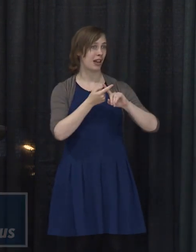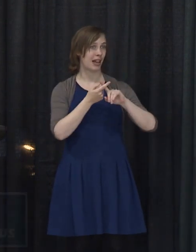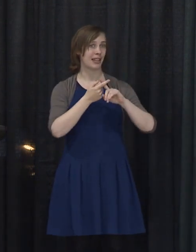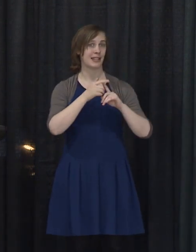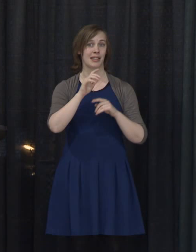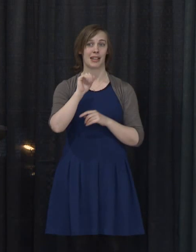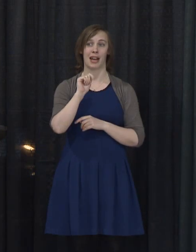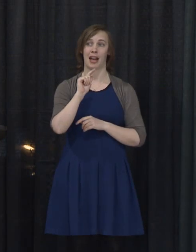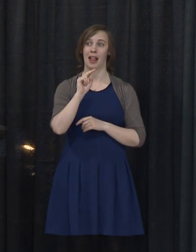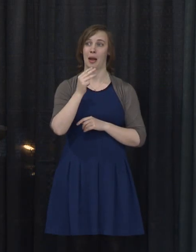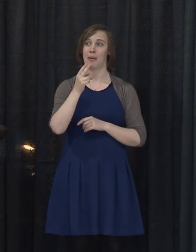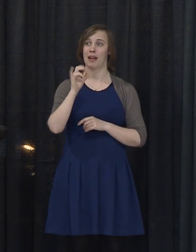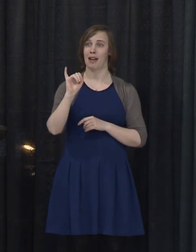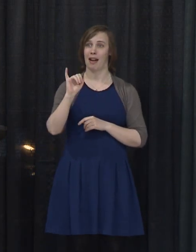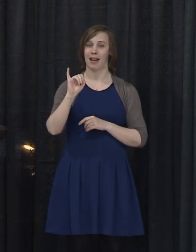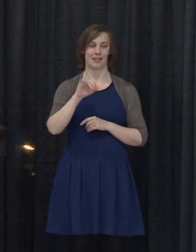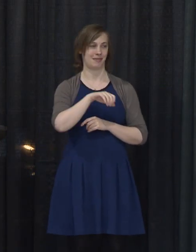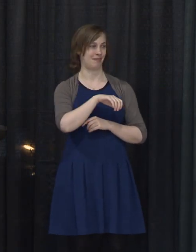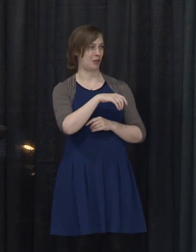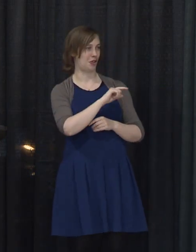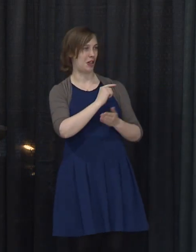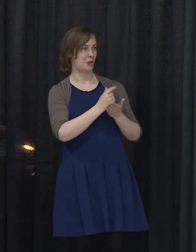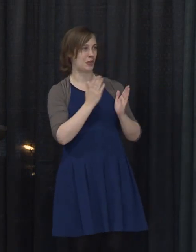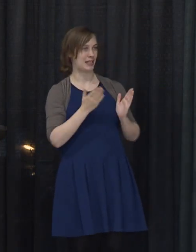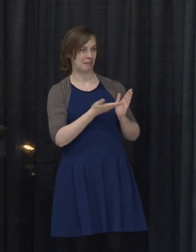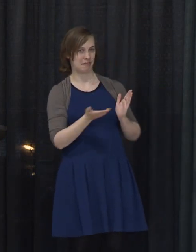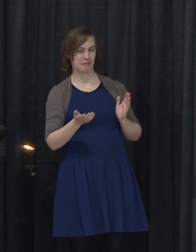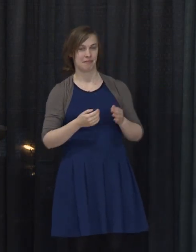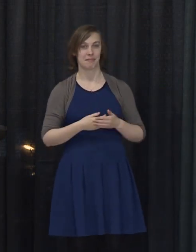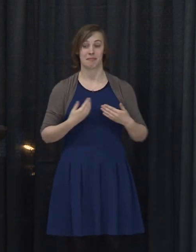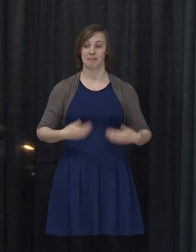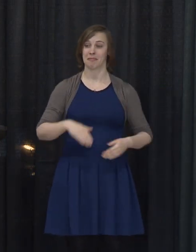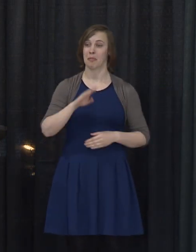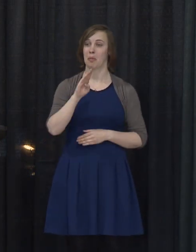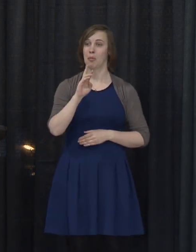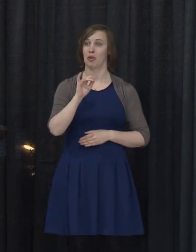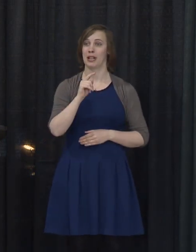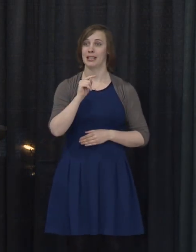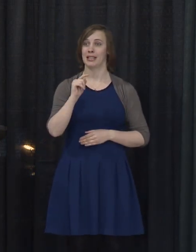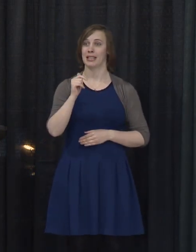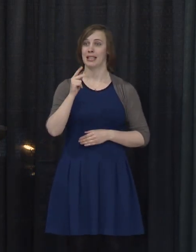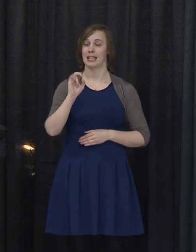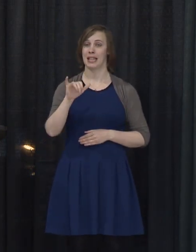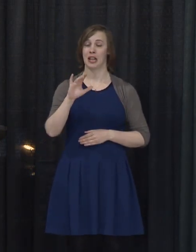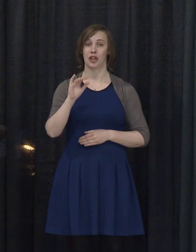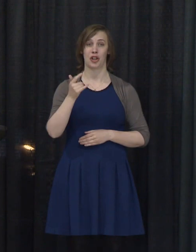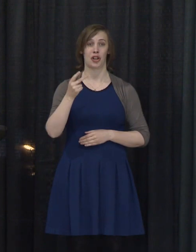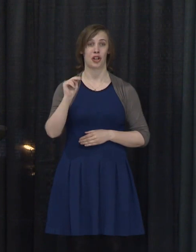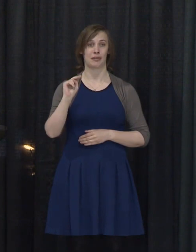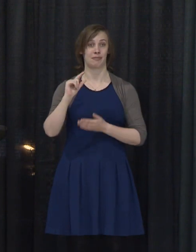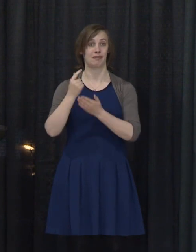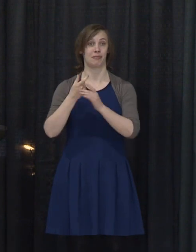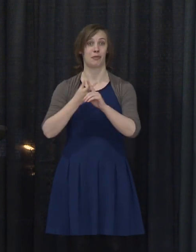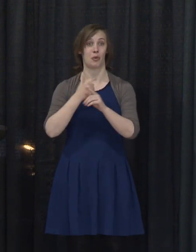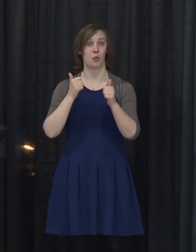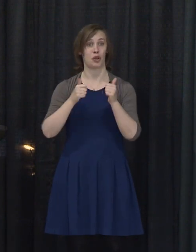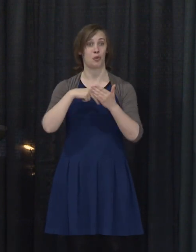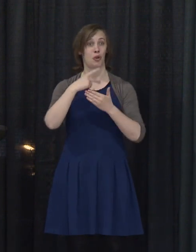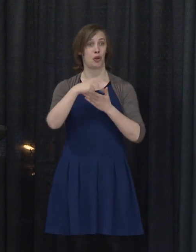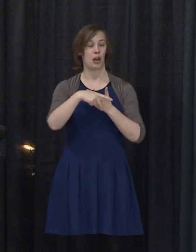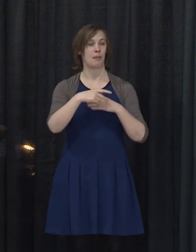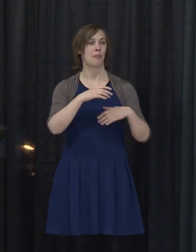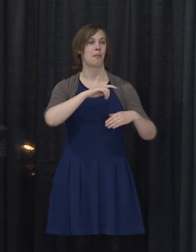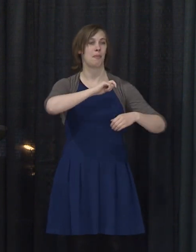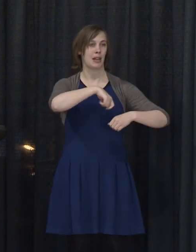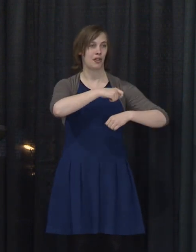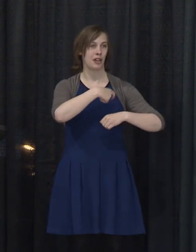alumni, and fellow graduates. My name is Brittany Curran, and I am graduating from the Baking and Pastry Art program.